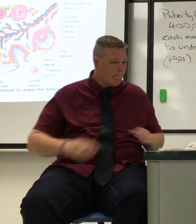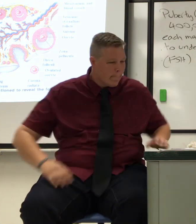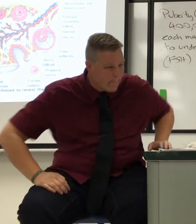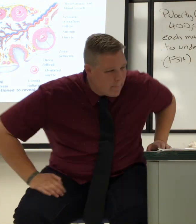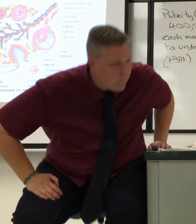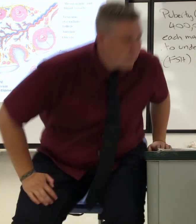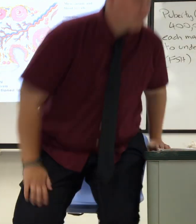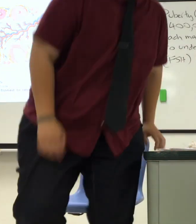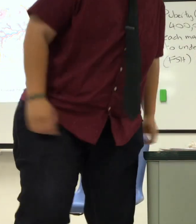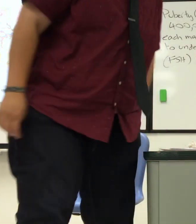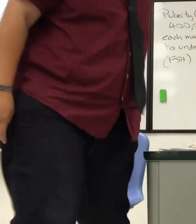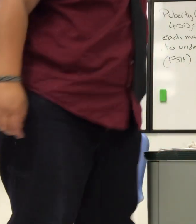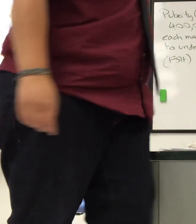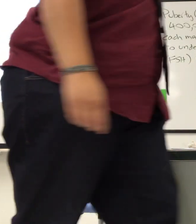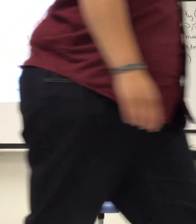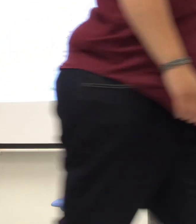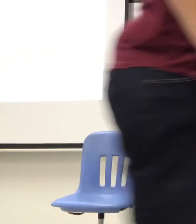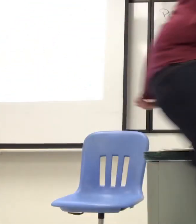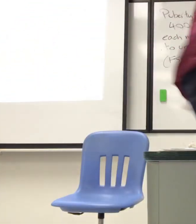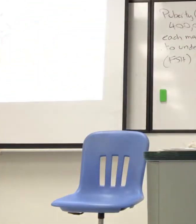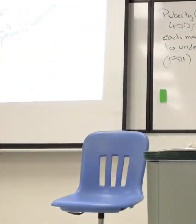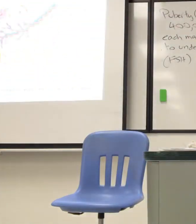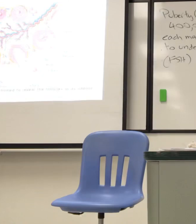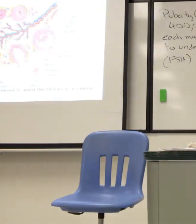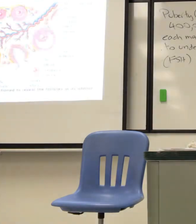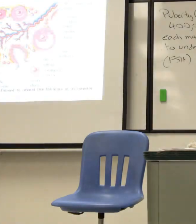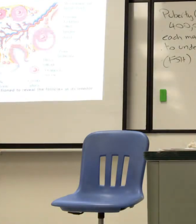When you progress from that to secondary,